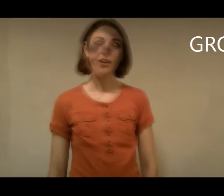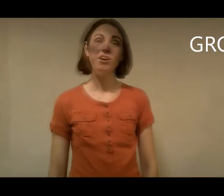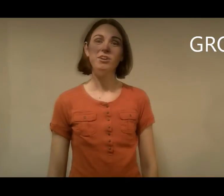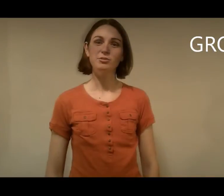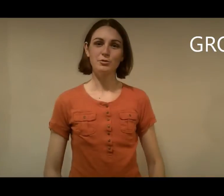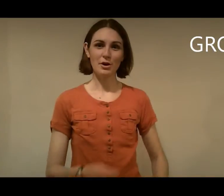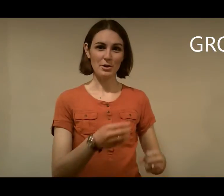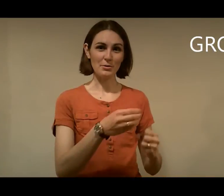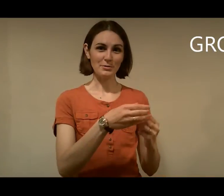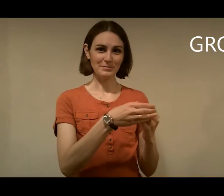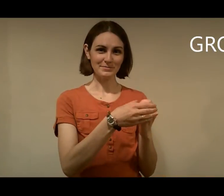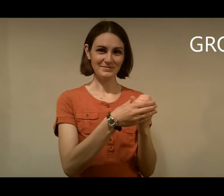Grow.